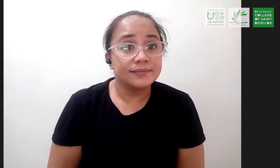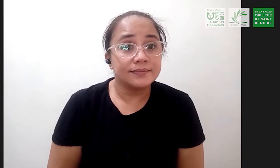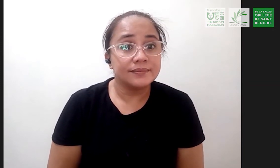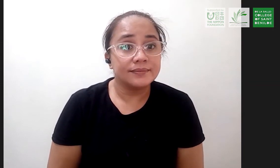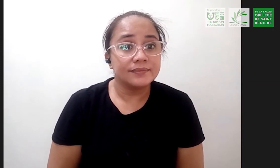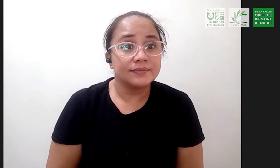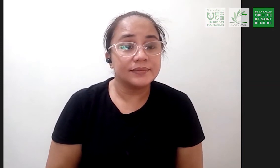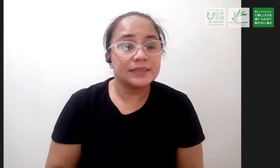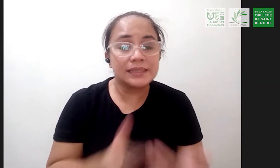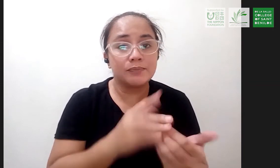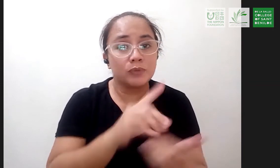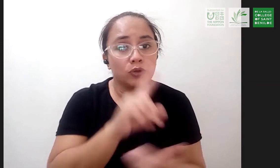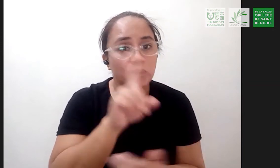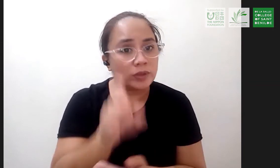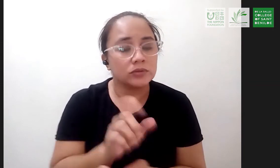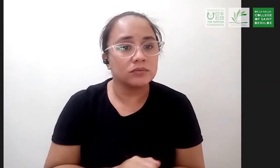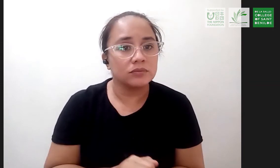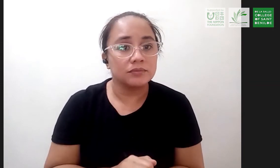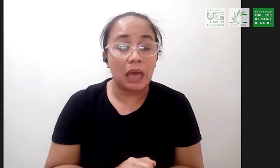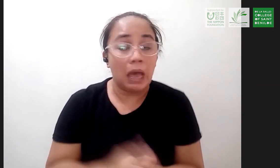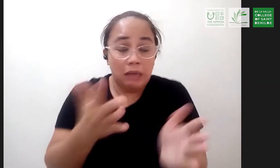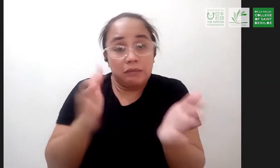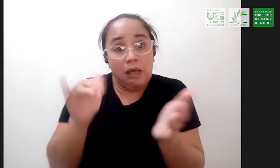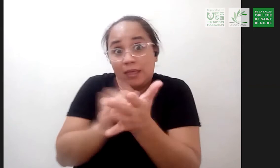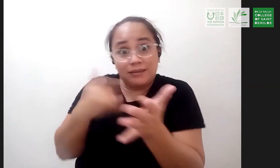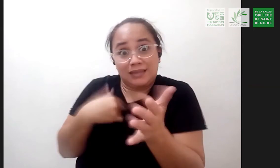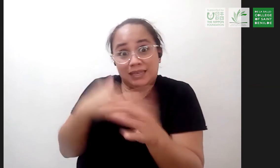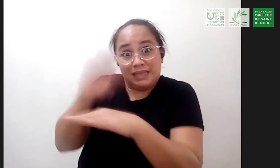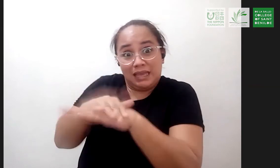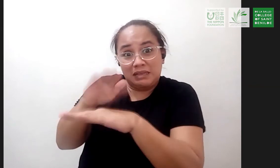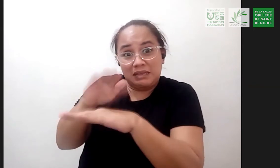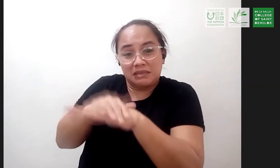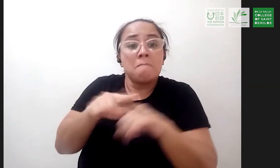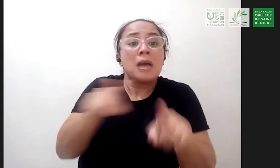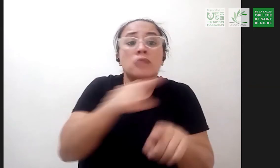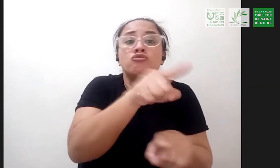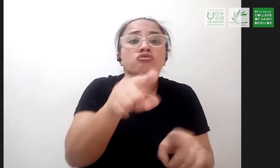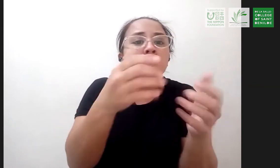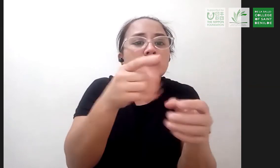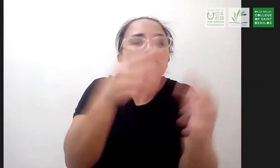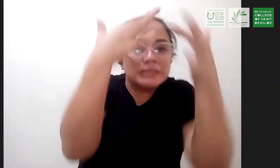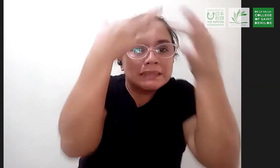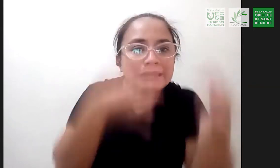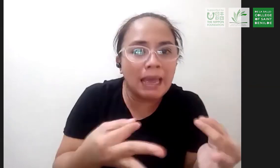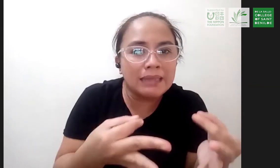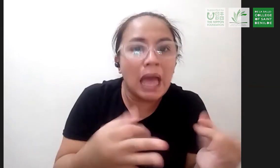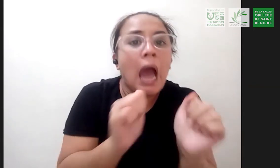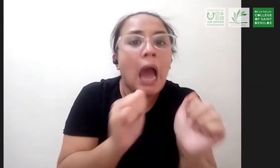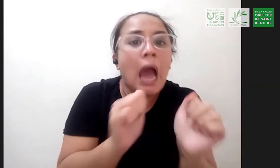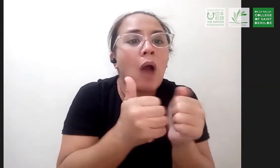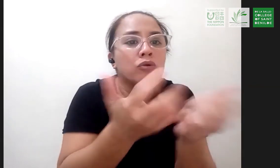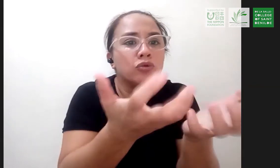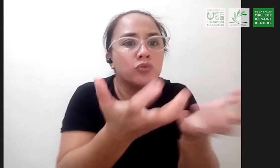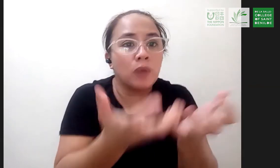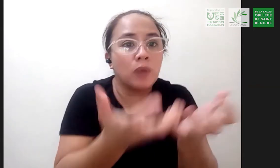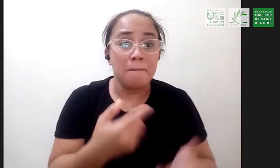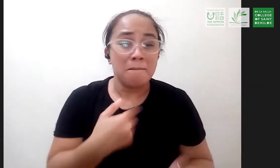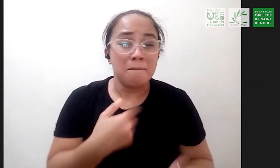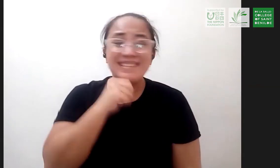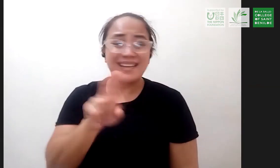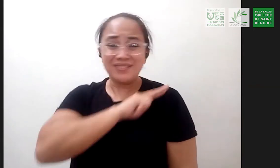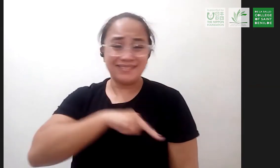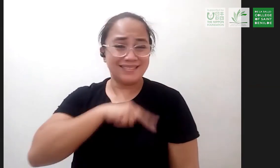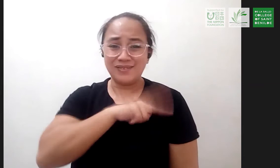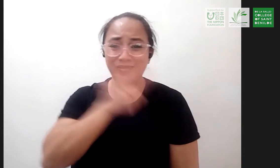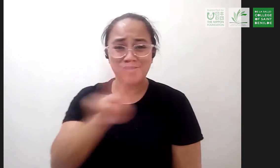at least in English. But you have to make those decisions about how you want to do that. I'm not a native user of FSL. I'm